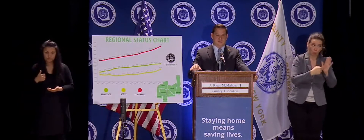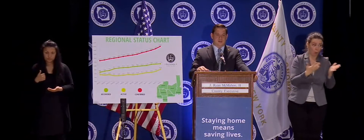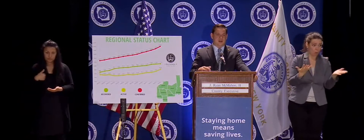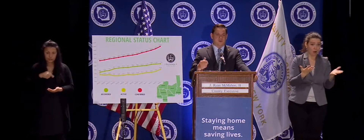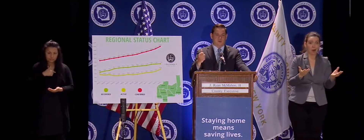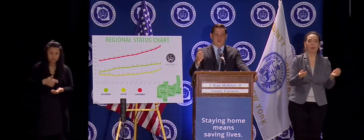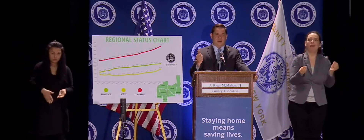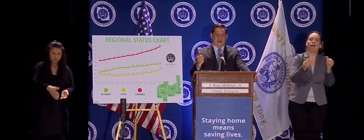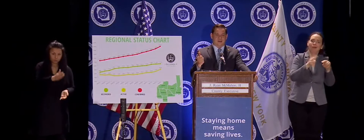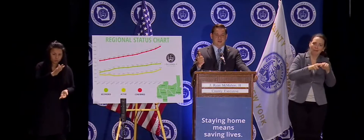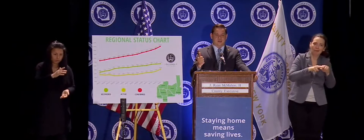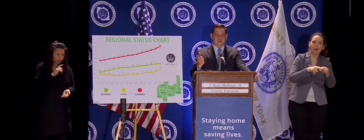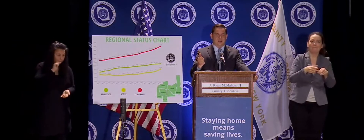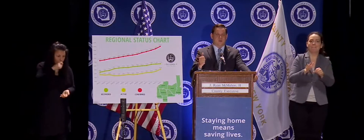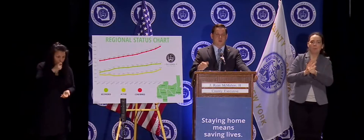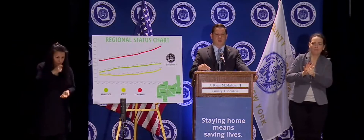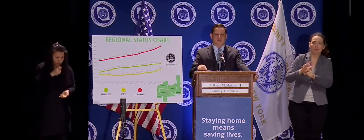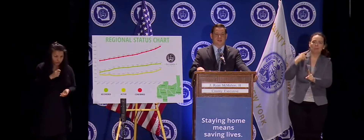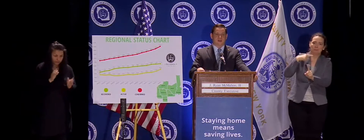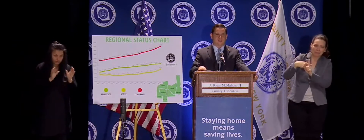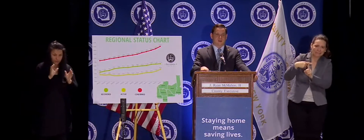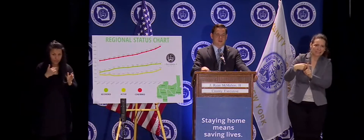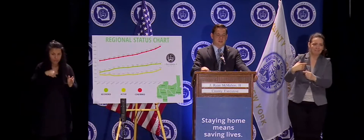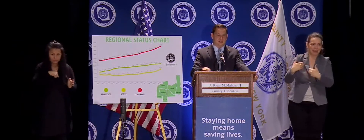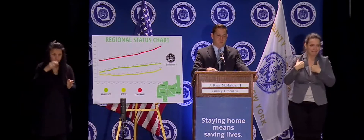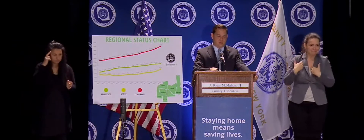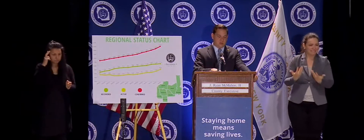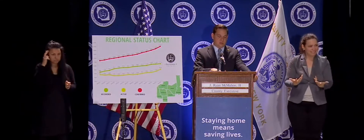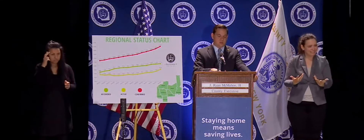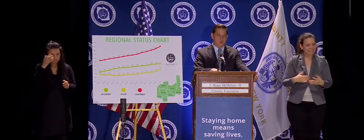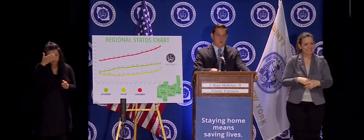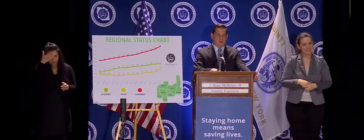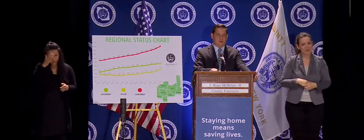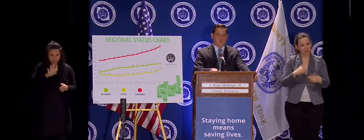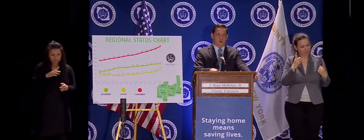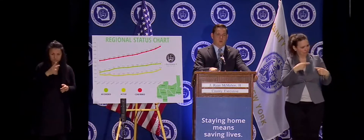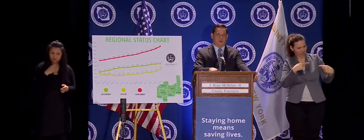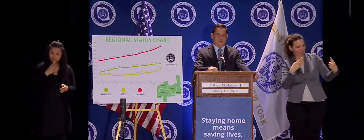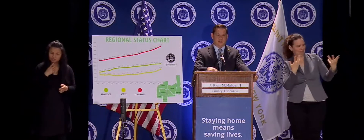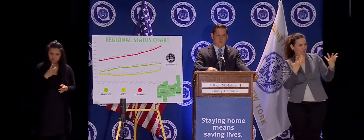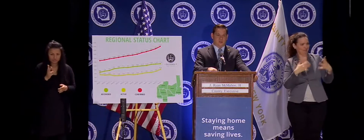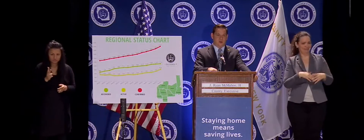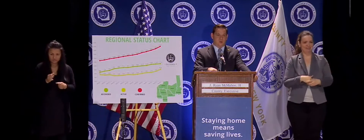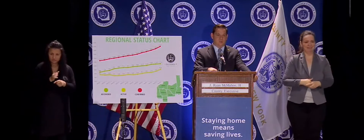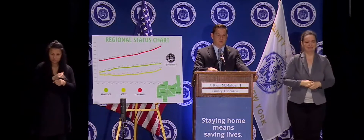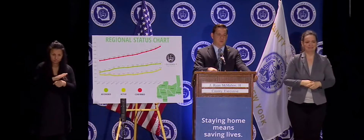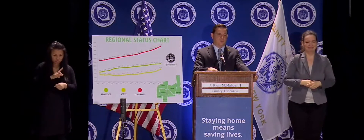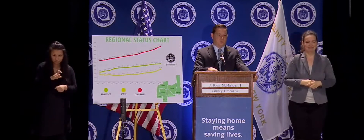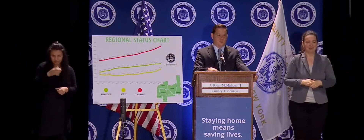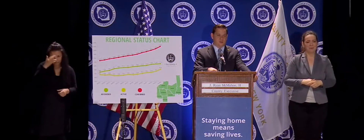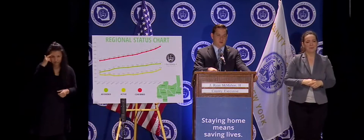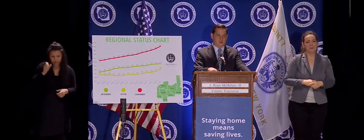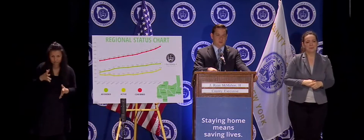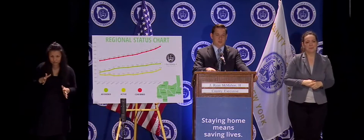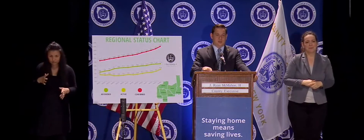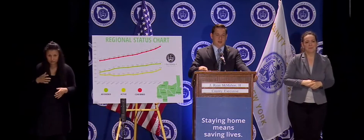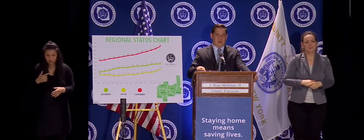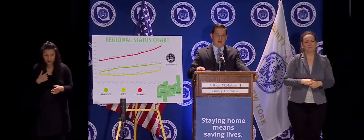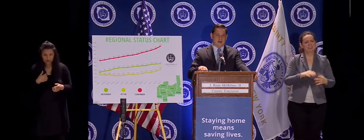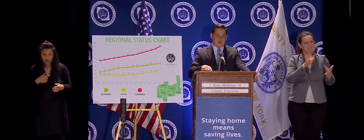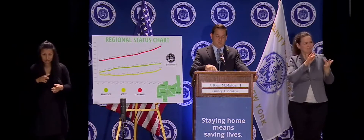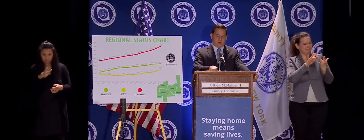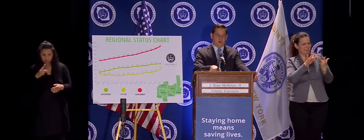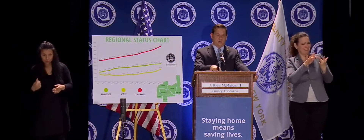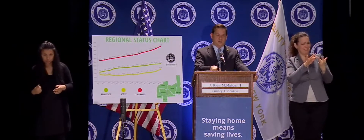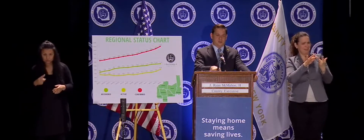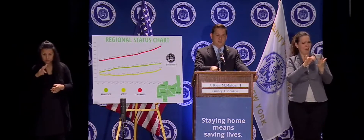reason. If we weren't finding these, if we weren't saying to New York State, we need you to work with us on nursing homes 3-4 weeks ago,